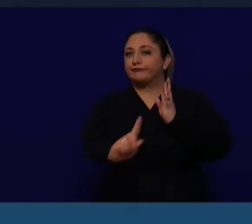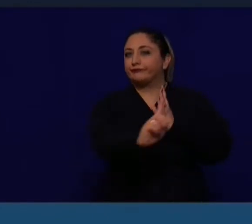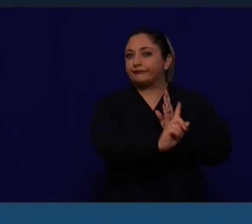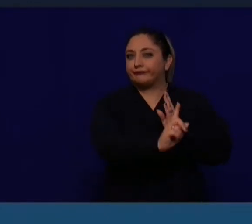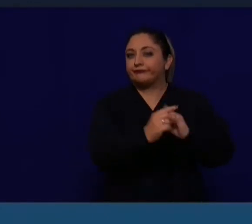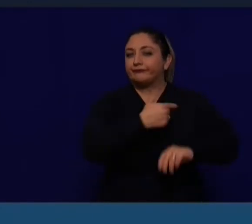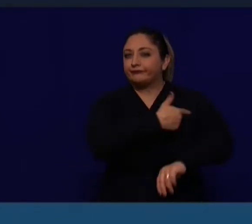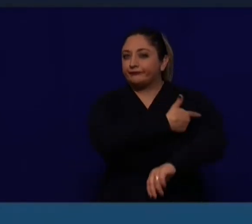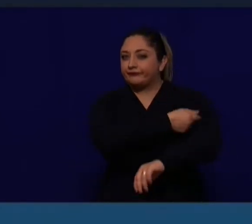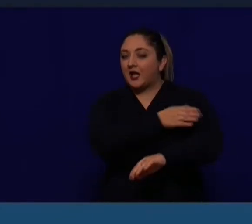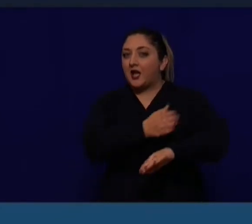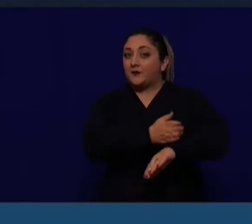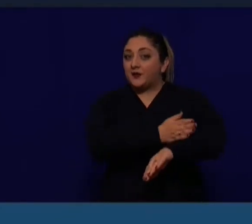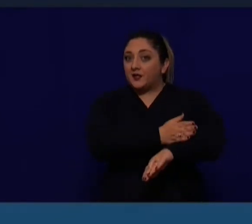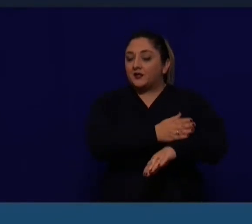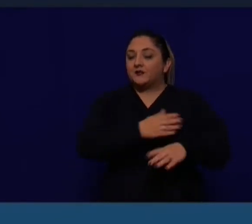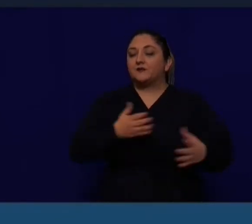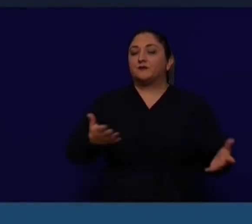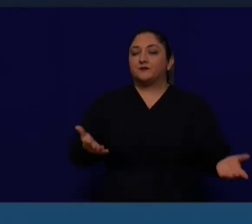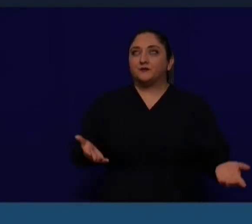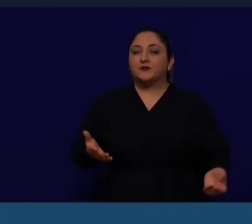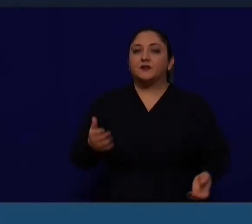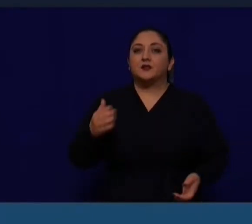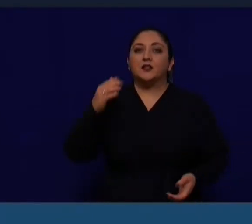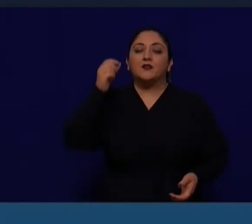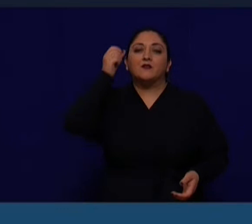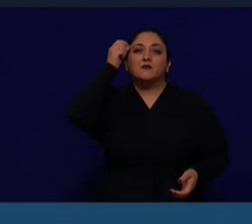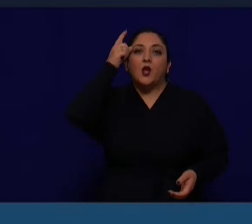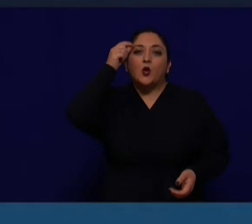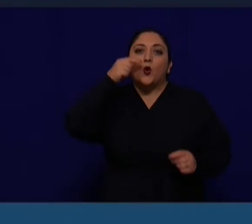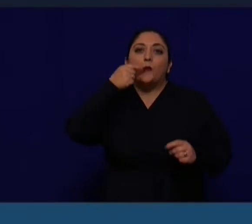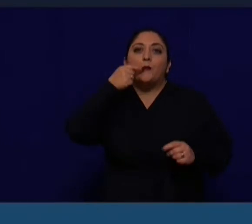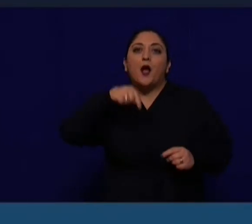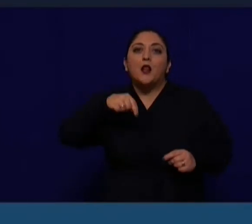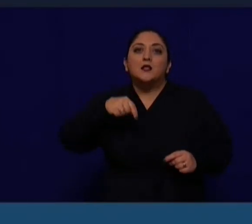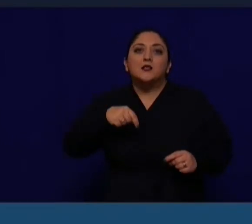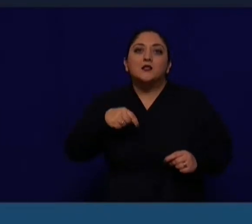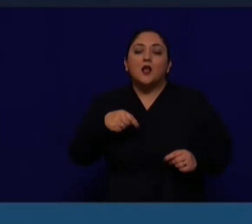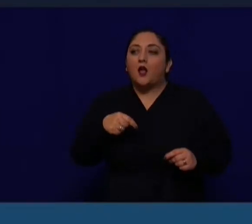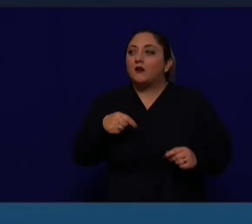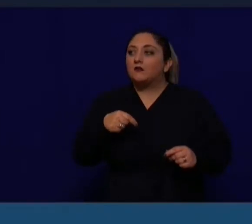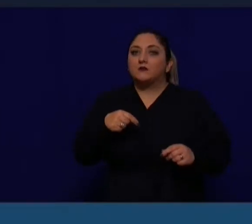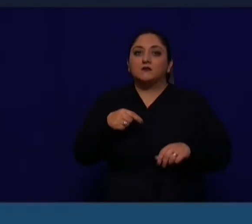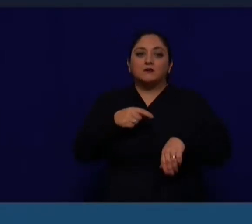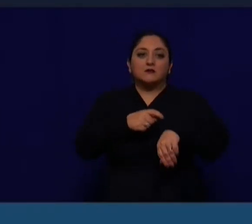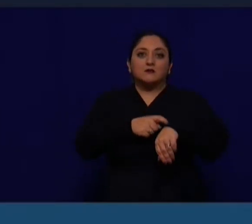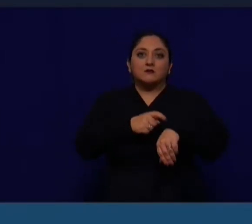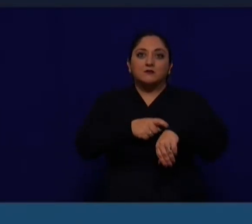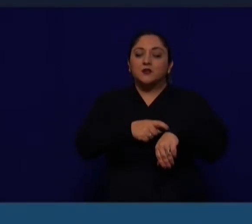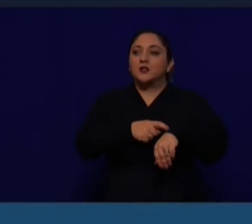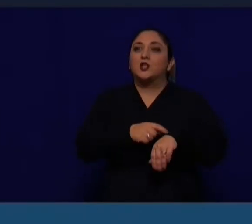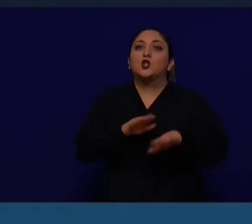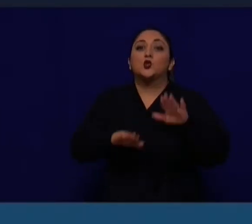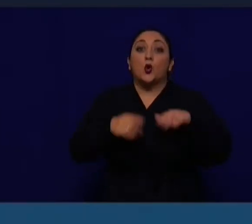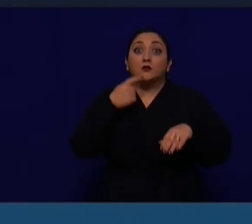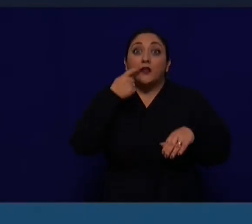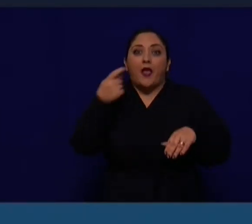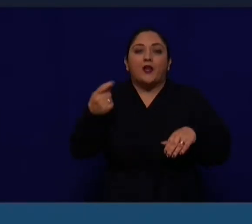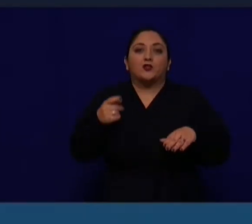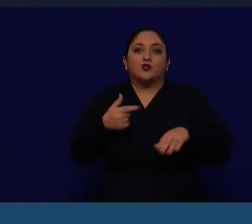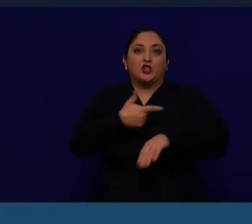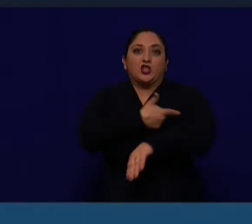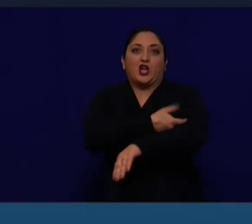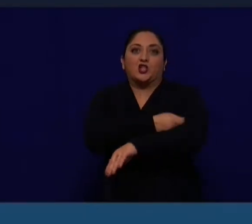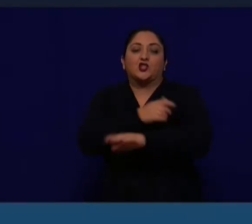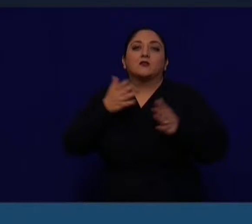għaddejjin bil-tilqim skont l-età. Ġifieri issa llum il-qudiem ħanibdew inlaqmu mill-persuni